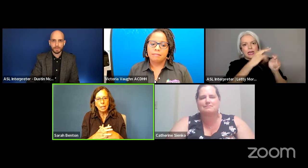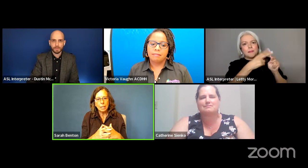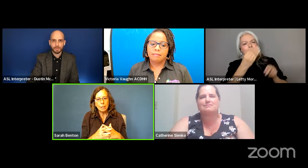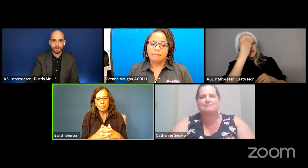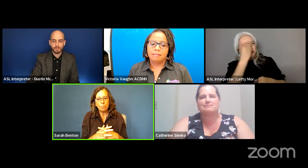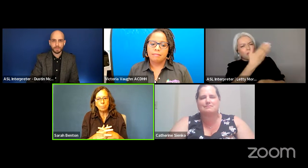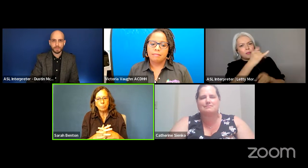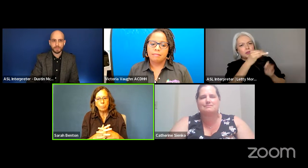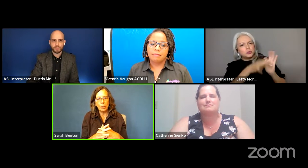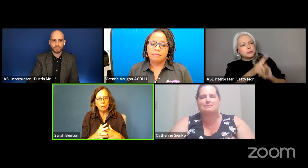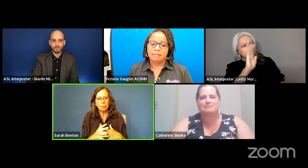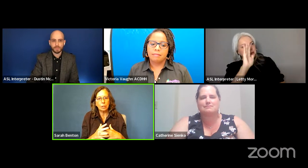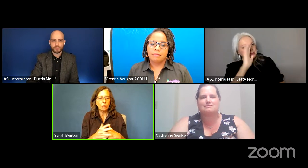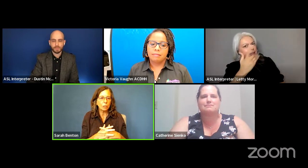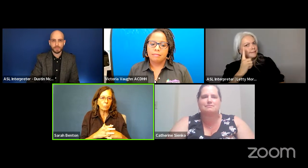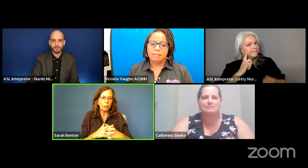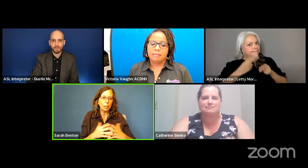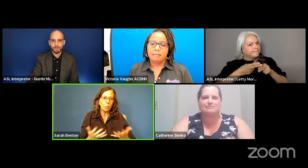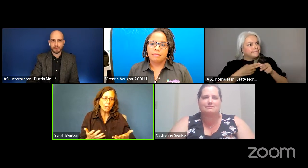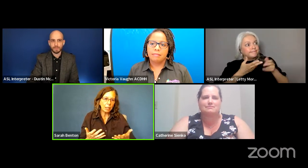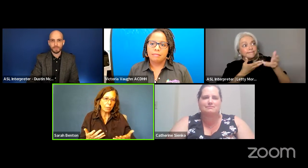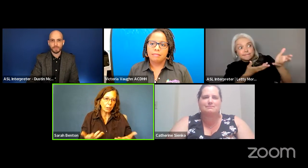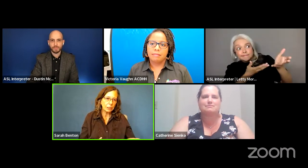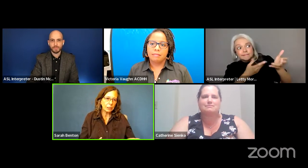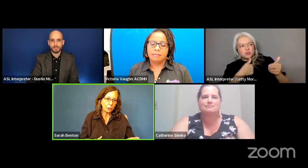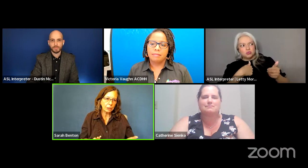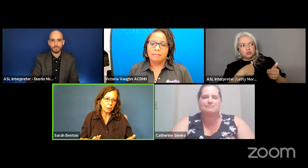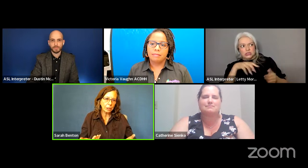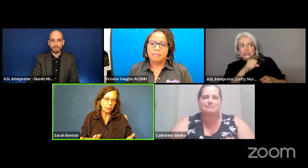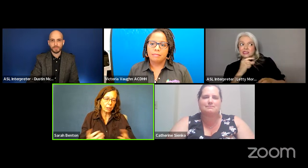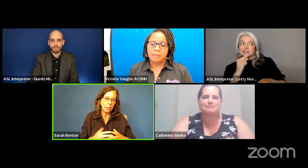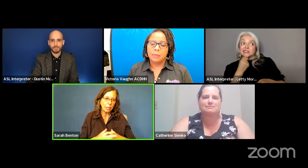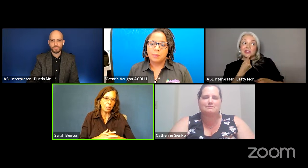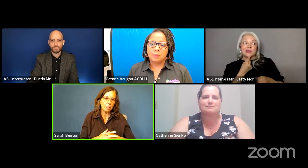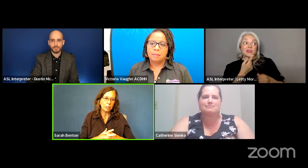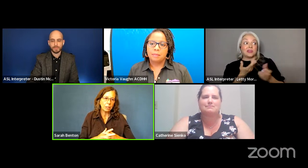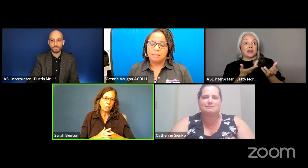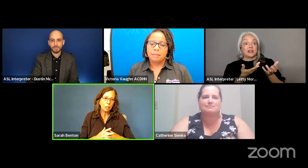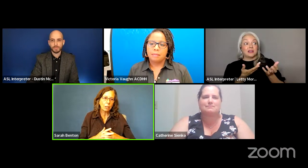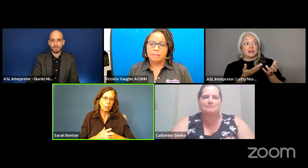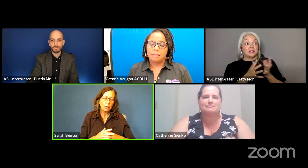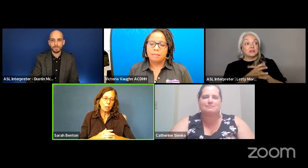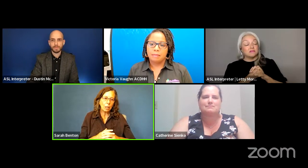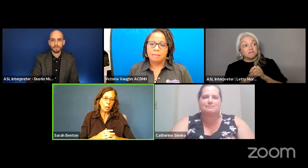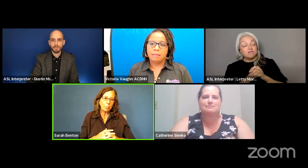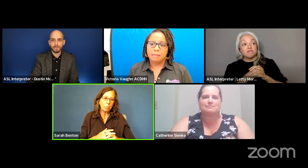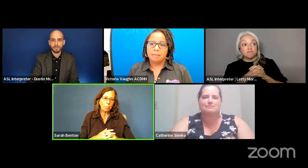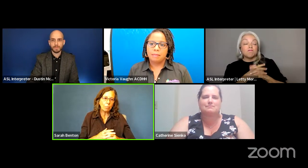that that this is something that we take very seriously, and